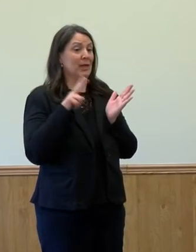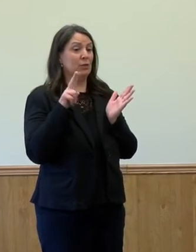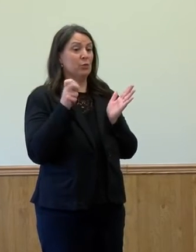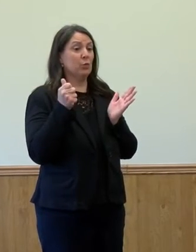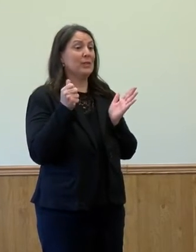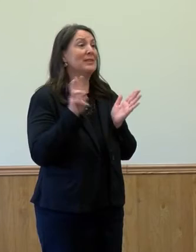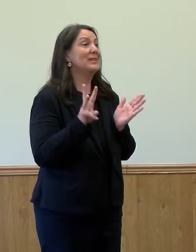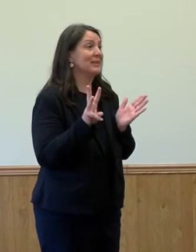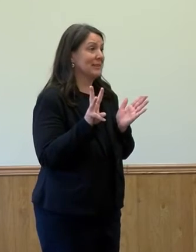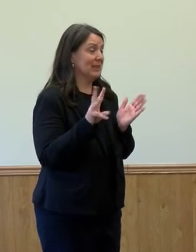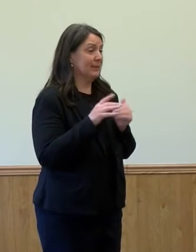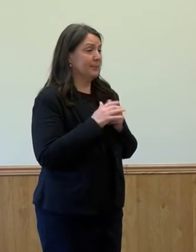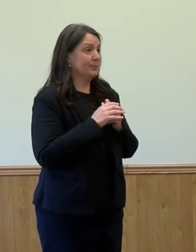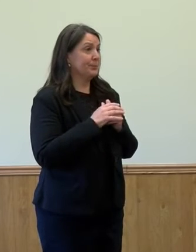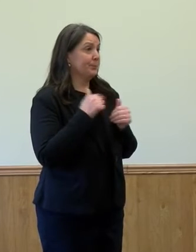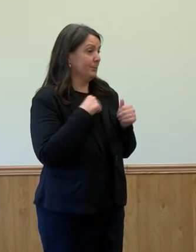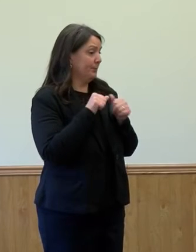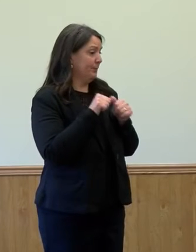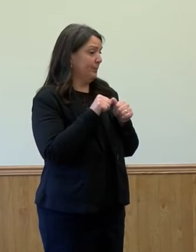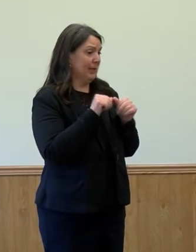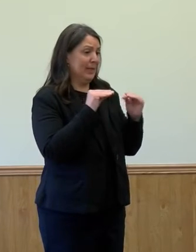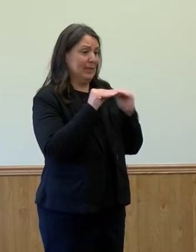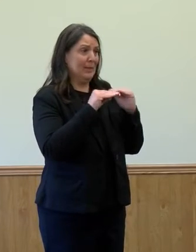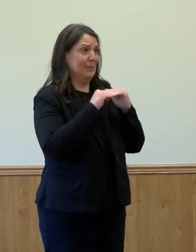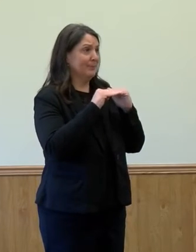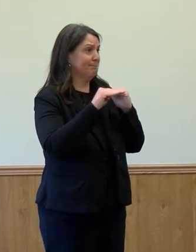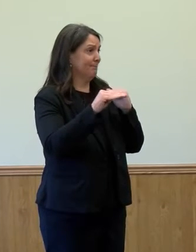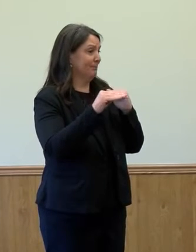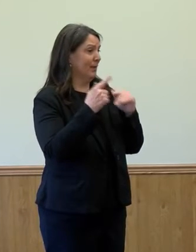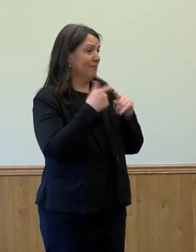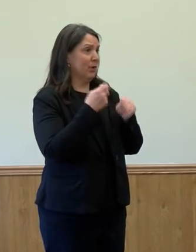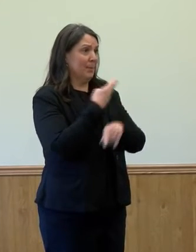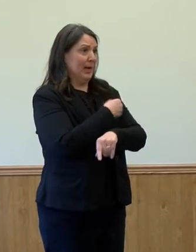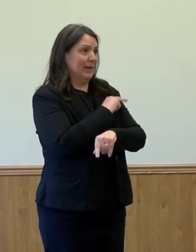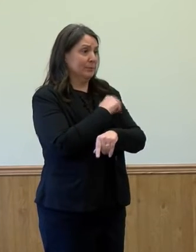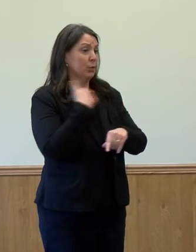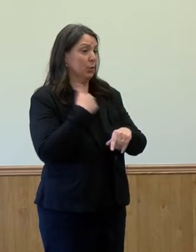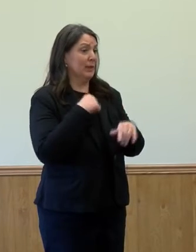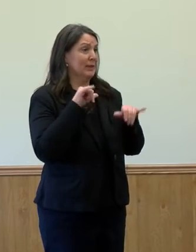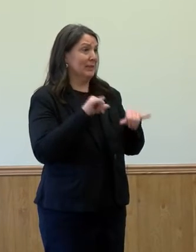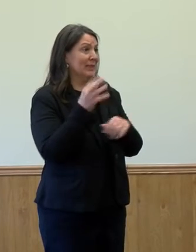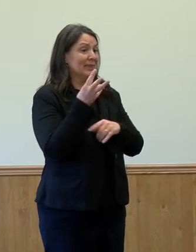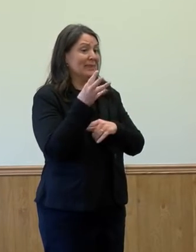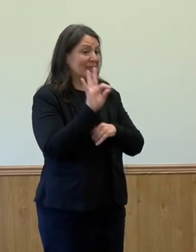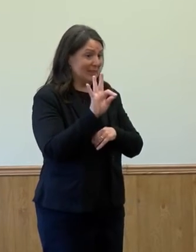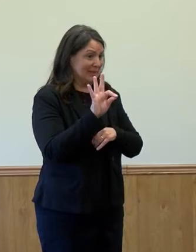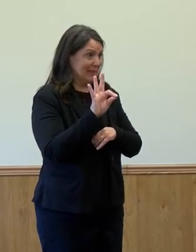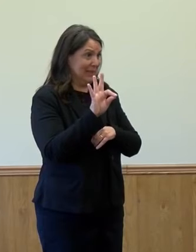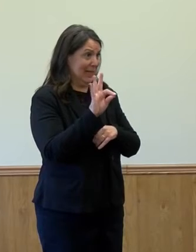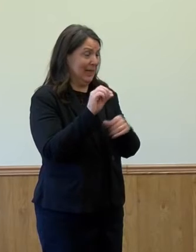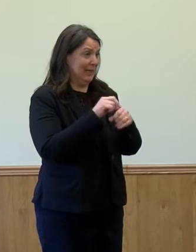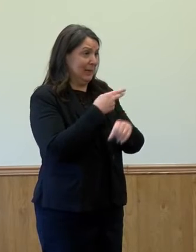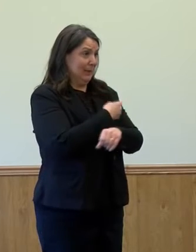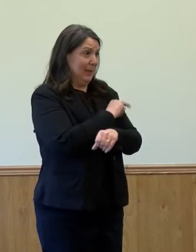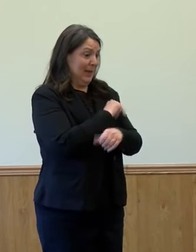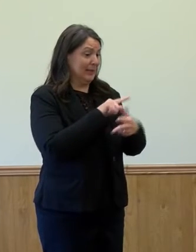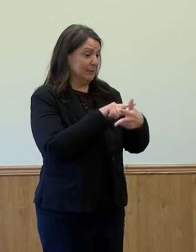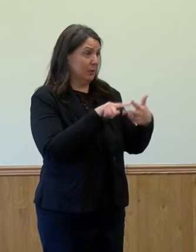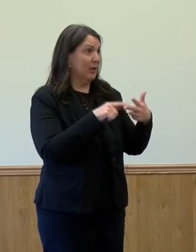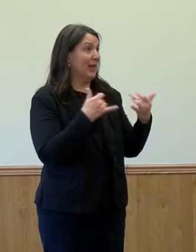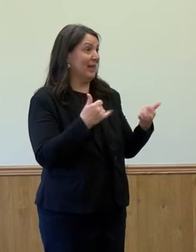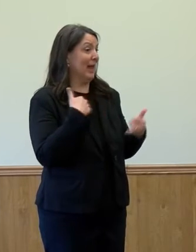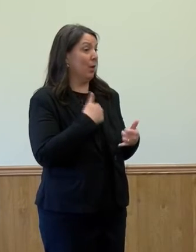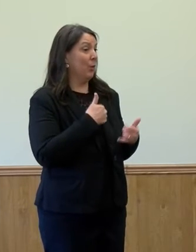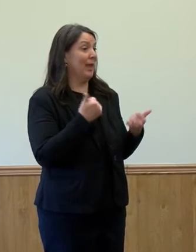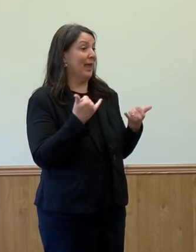2,216. We maintained steady in terms of our hospitalization. Last week, we had 69 Tri-County residents hospitalized. We are currently at